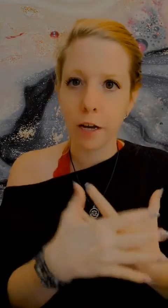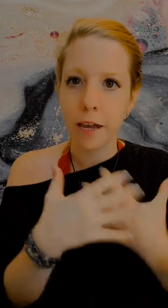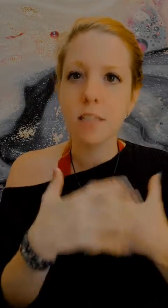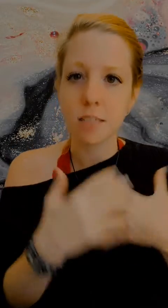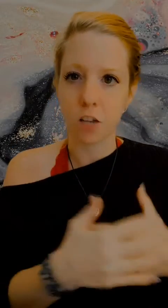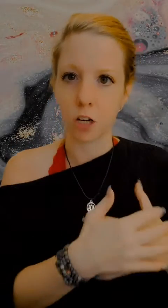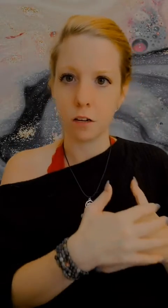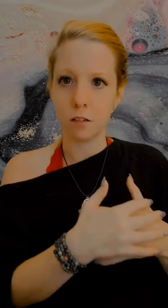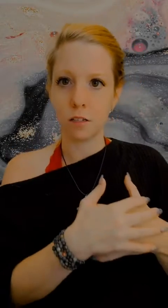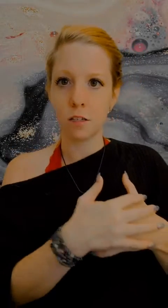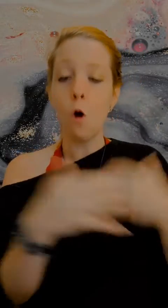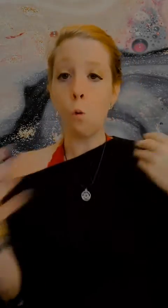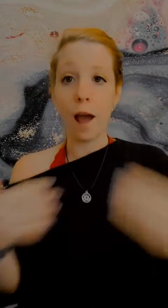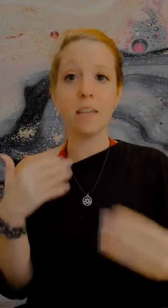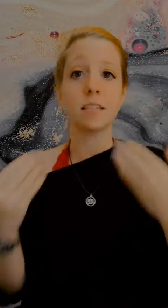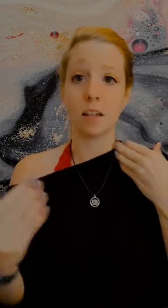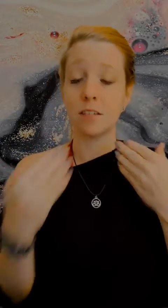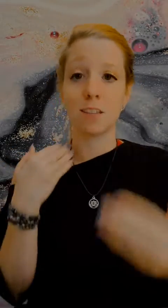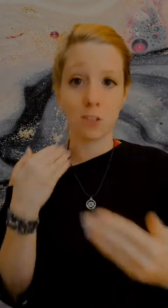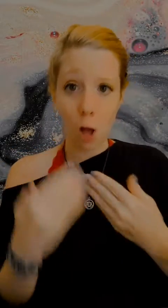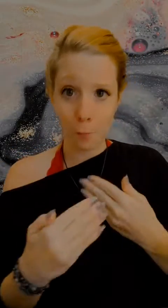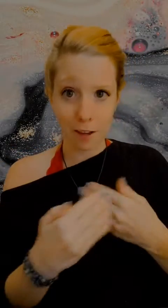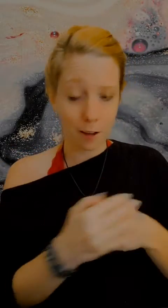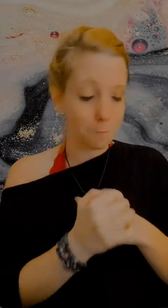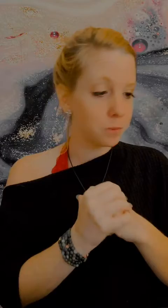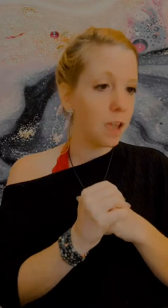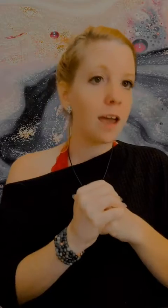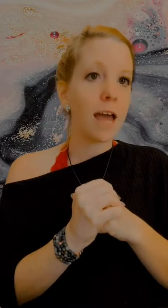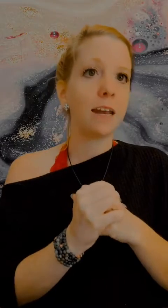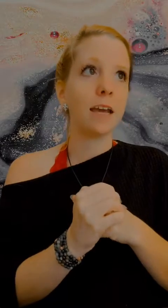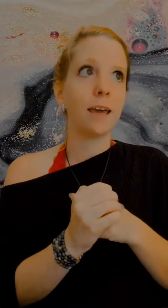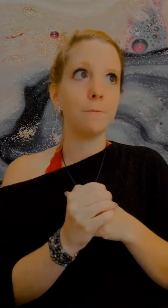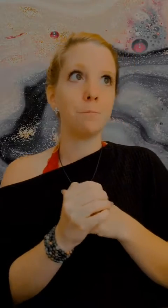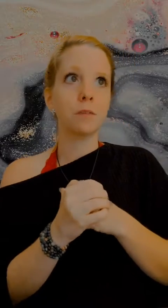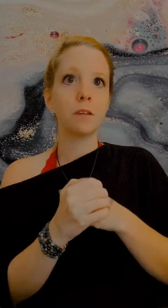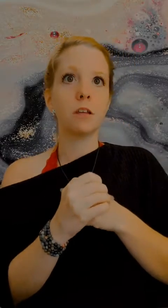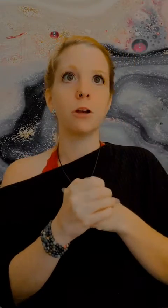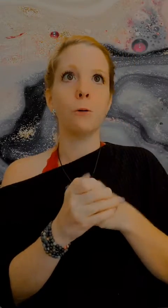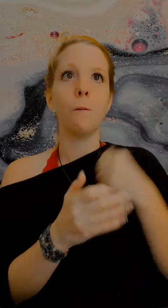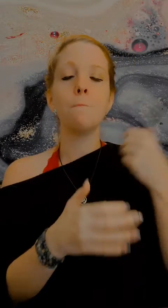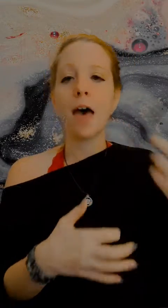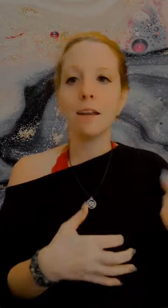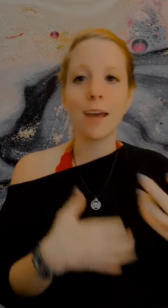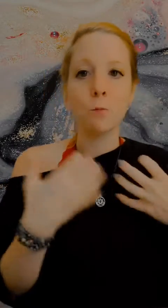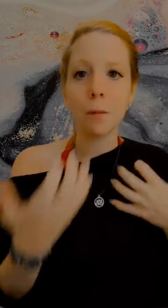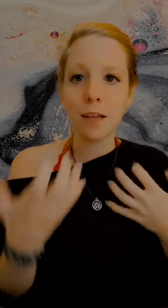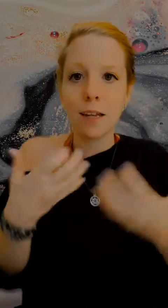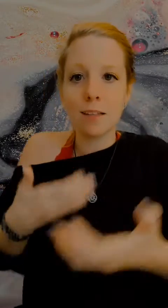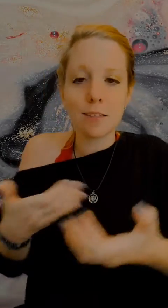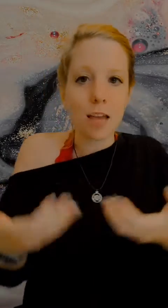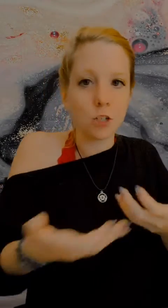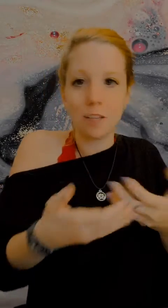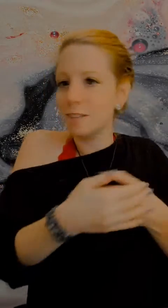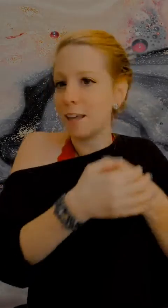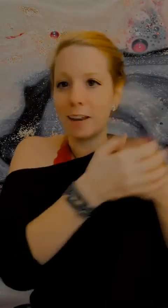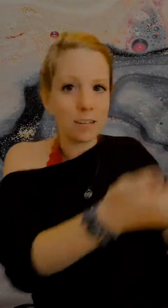in sessions when discussing this topic. And I get men and women in sessions,